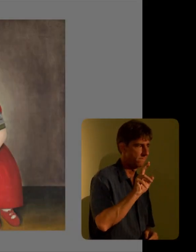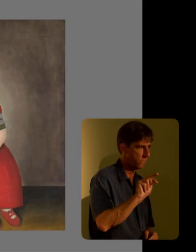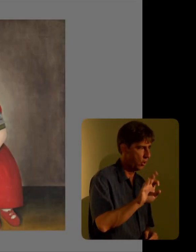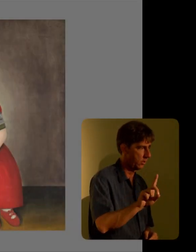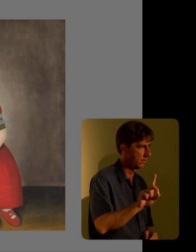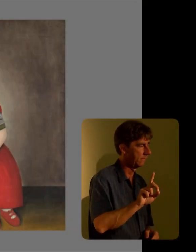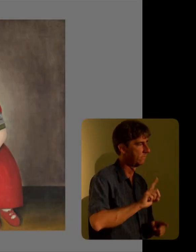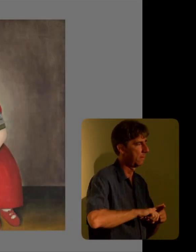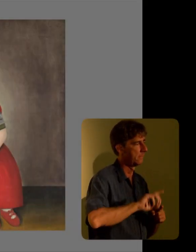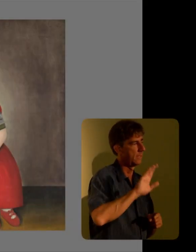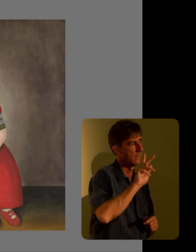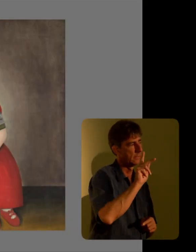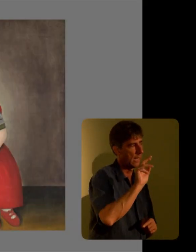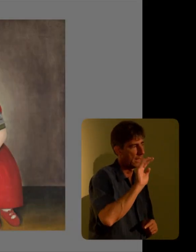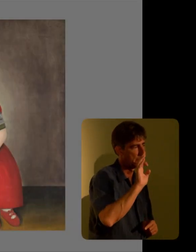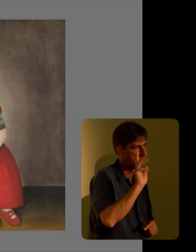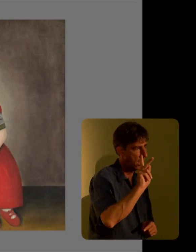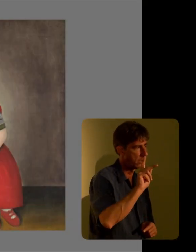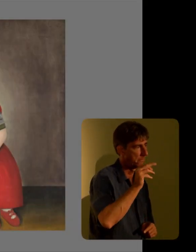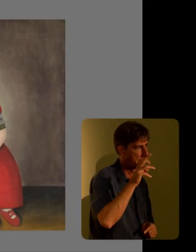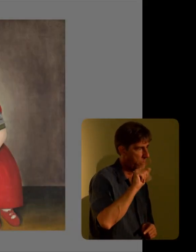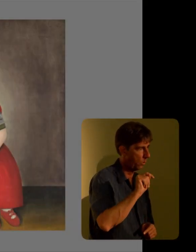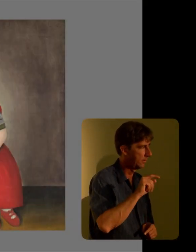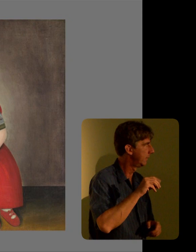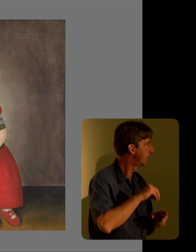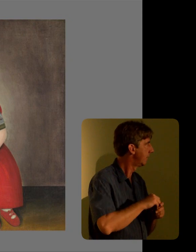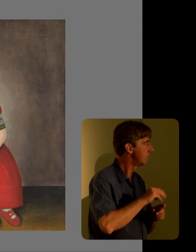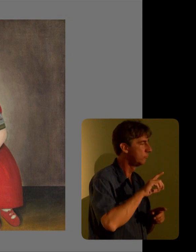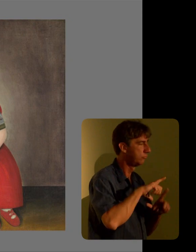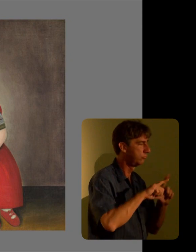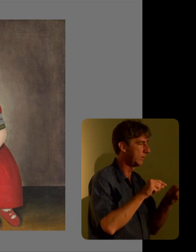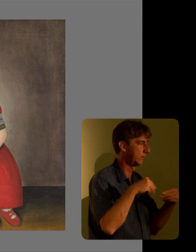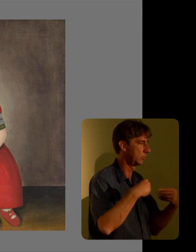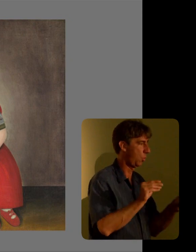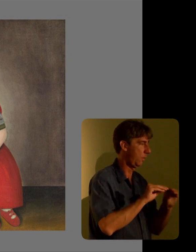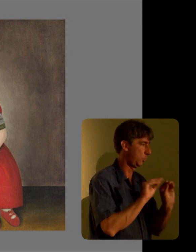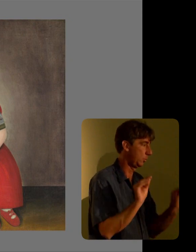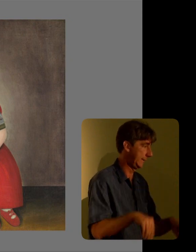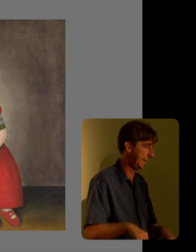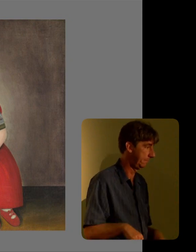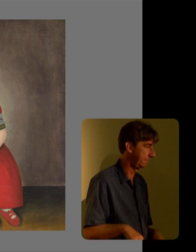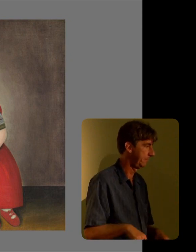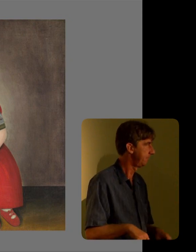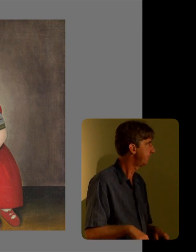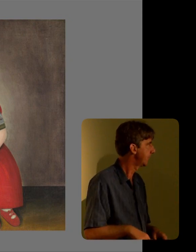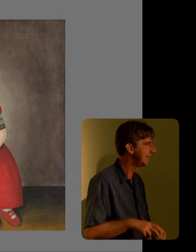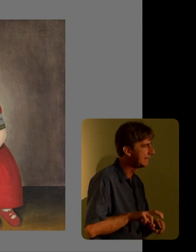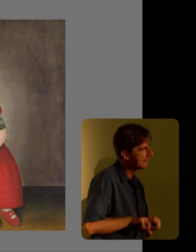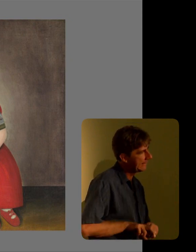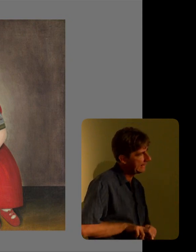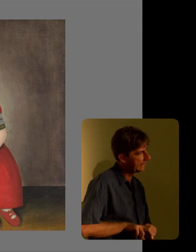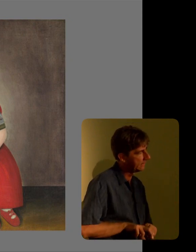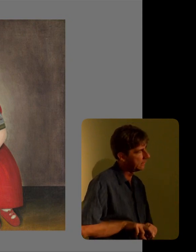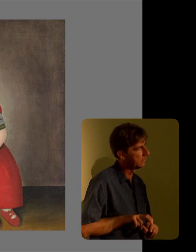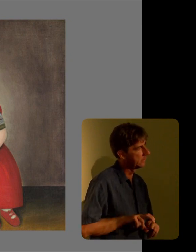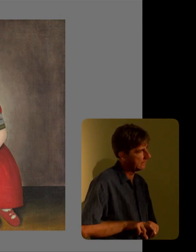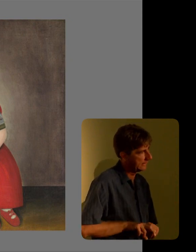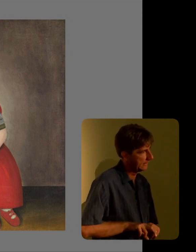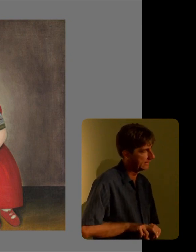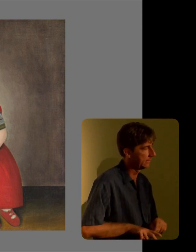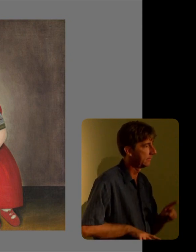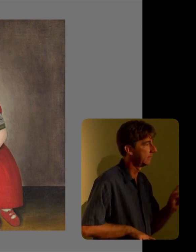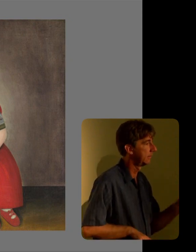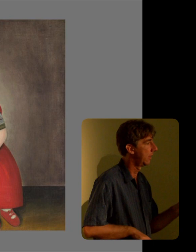She's in the Brick Store Museum. It's unusual, full length, but seated. It's very interesting. The sitter's mother had died just a few months before this